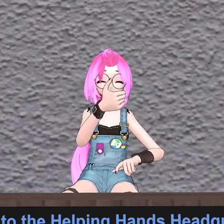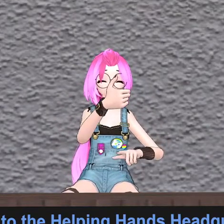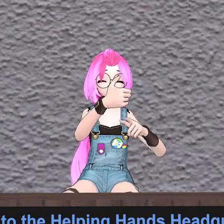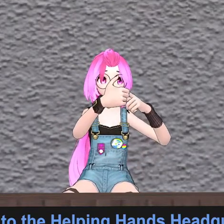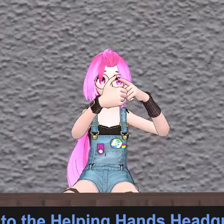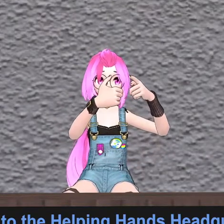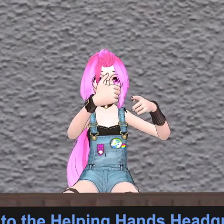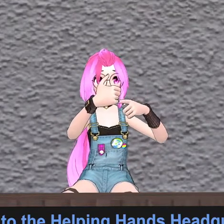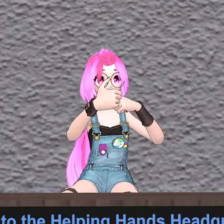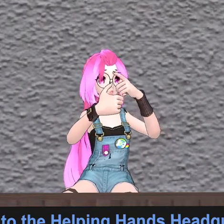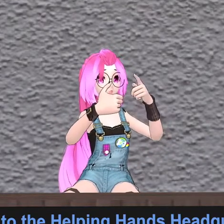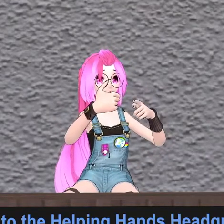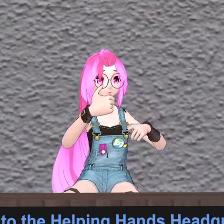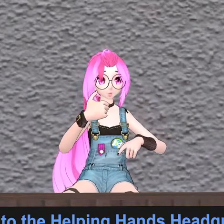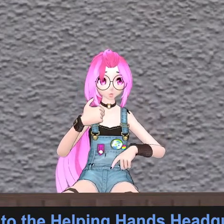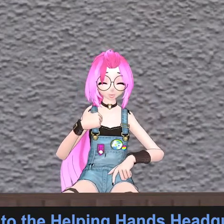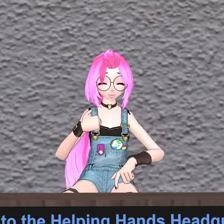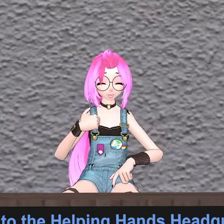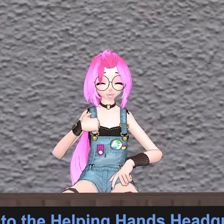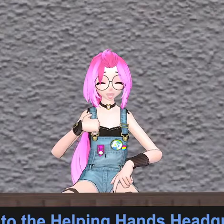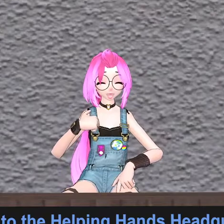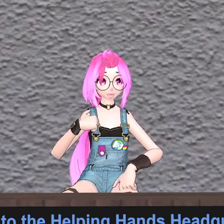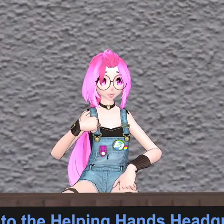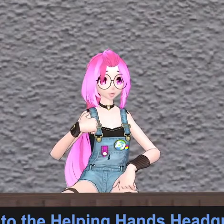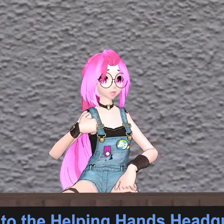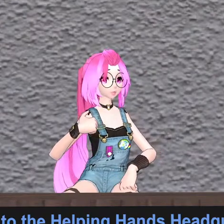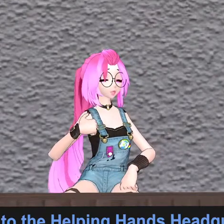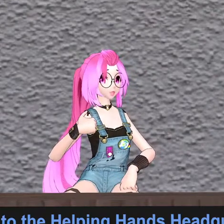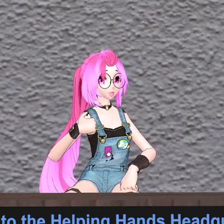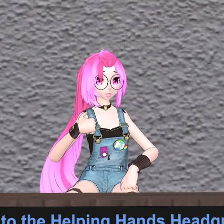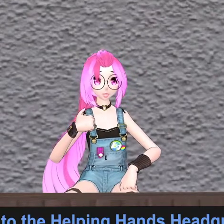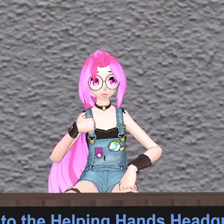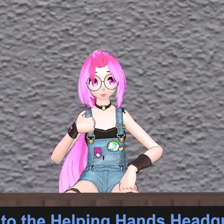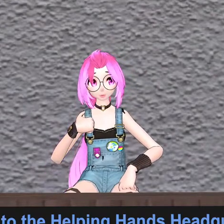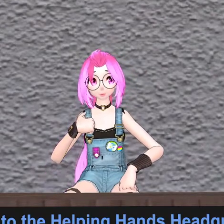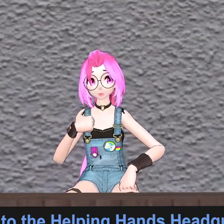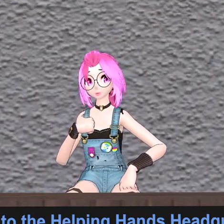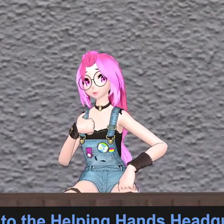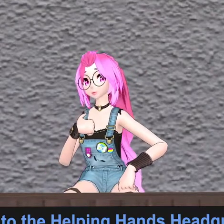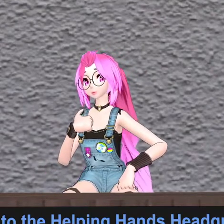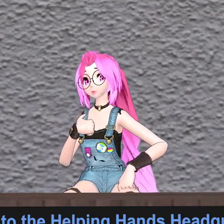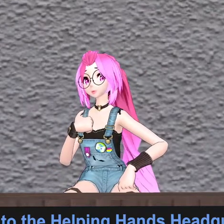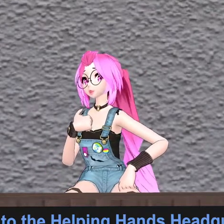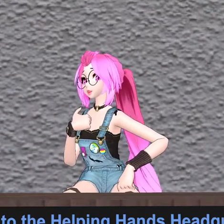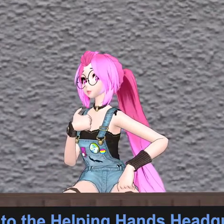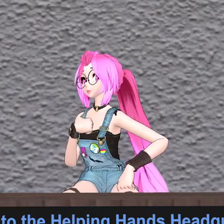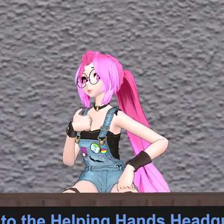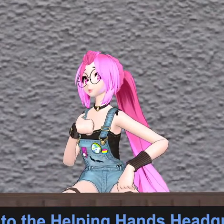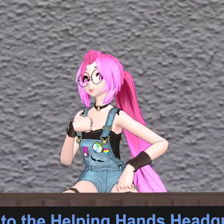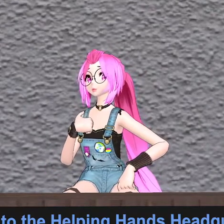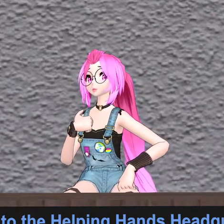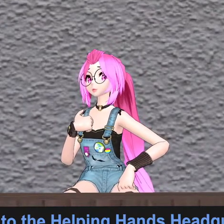You're going to have a thumbs up and you're going to tap on your chest. Easy.